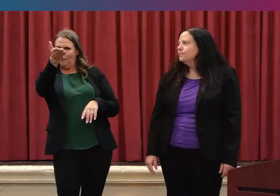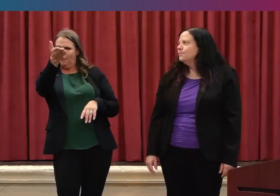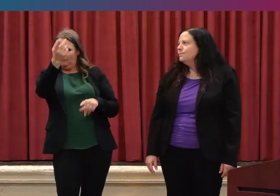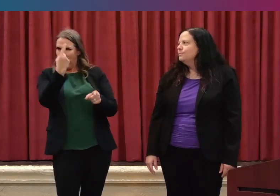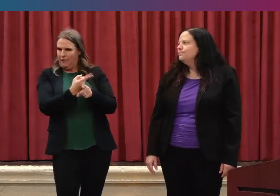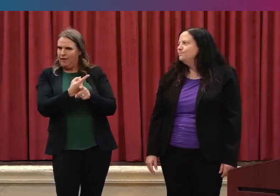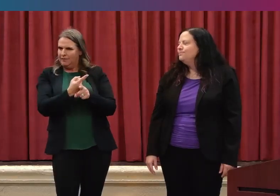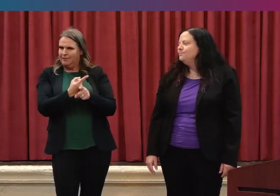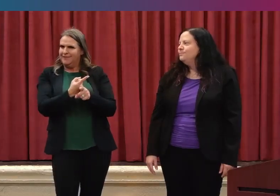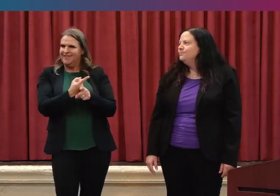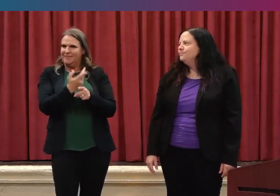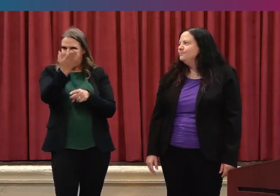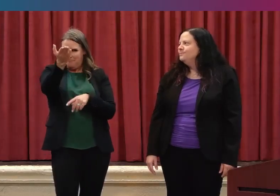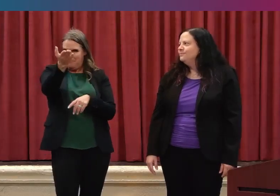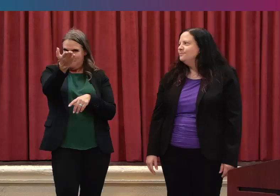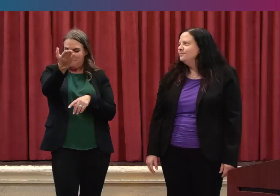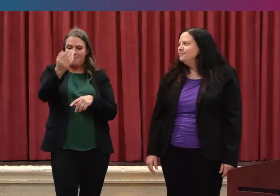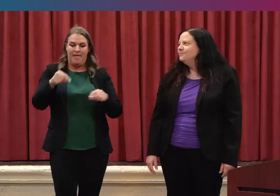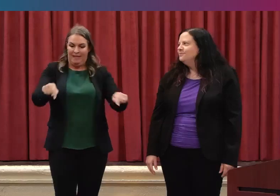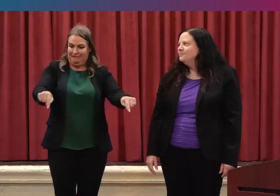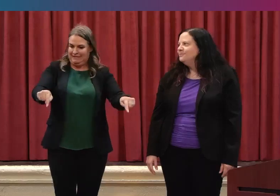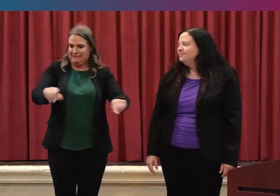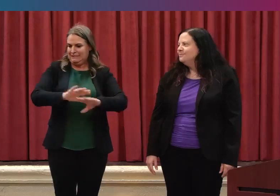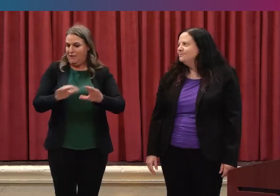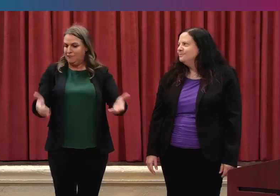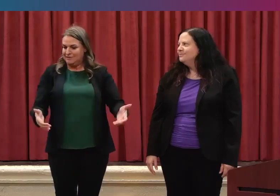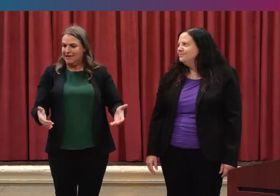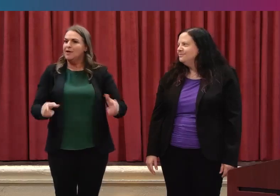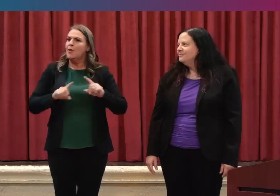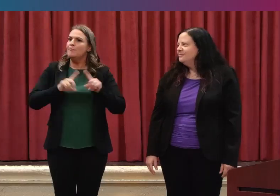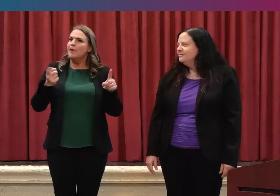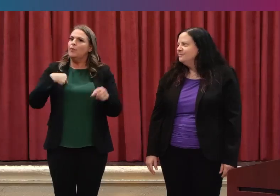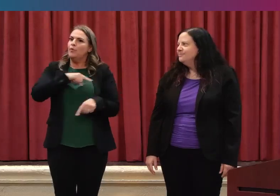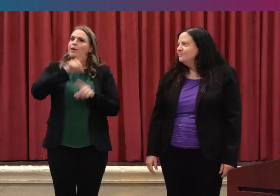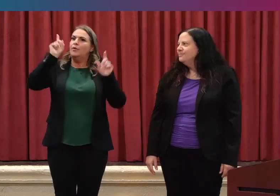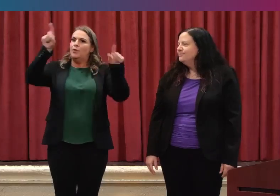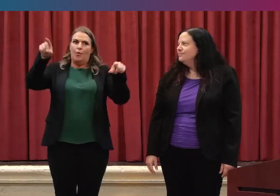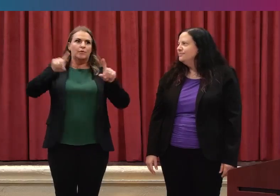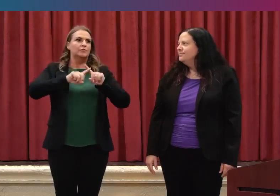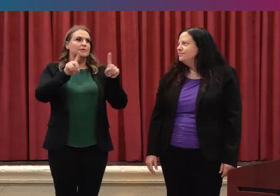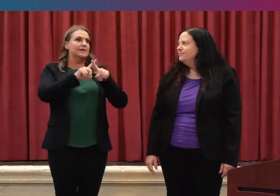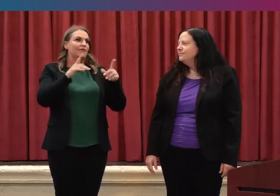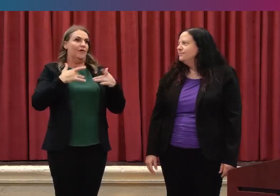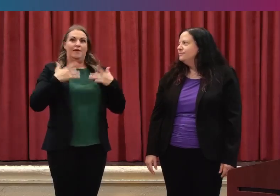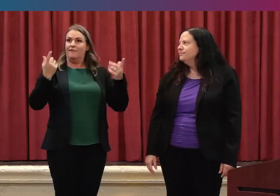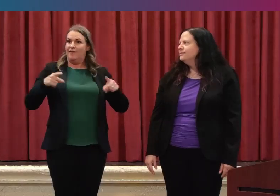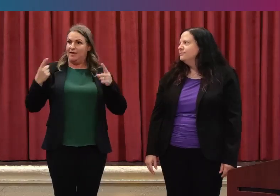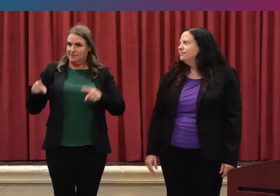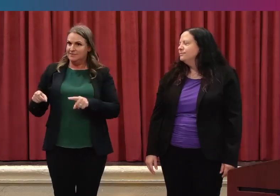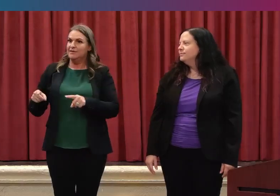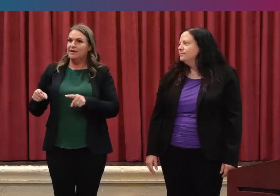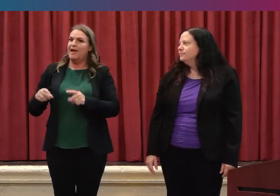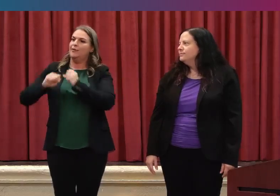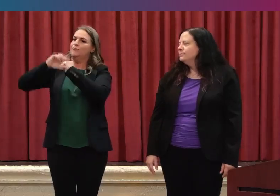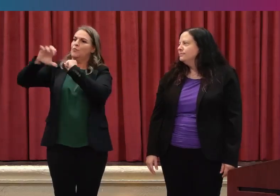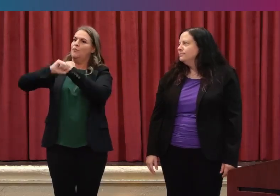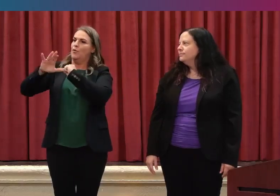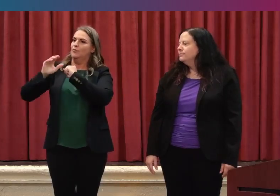So you saw our table when you walked in, right? And here we have our beautiful table cover. We take this